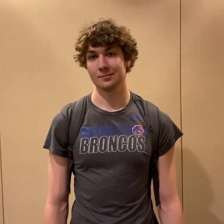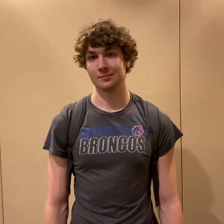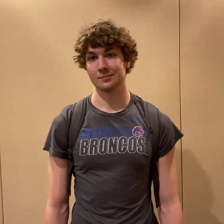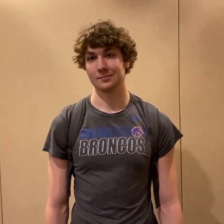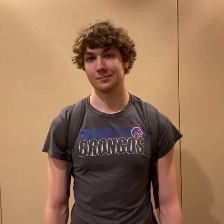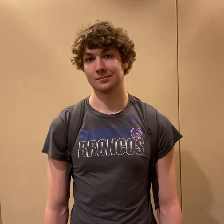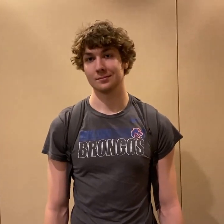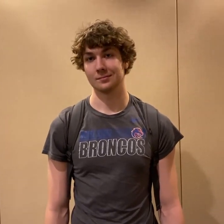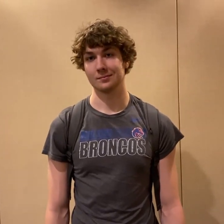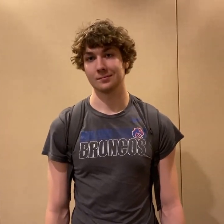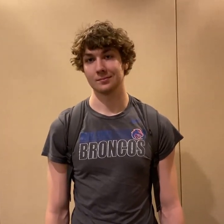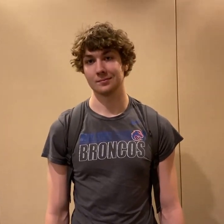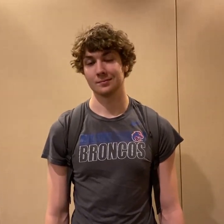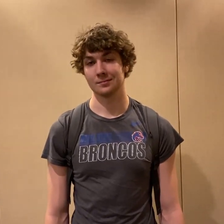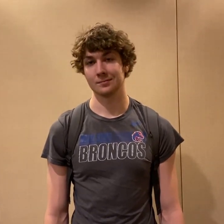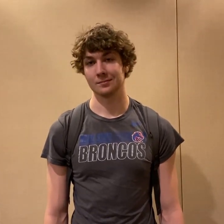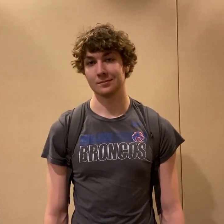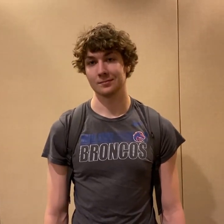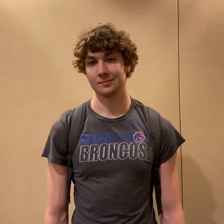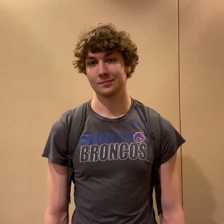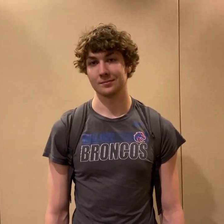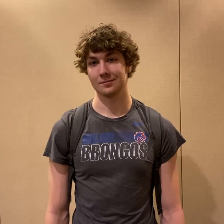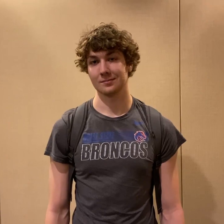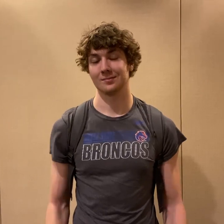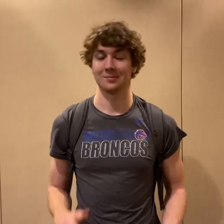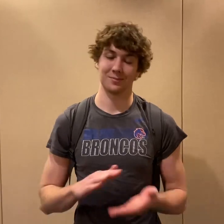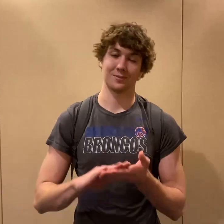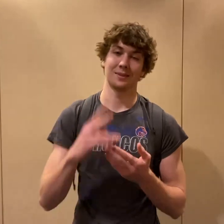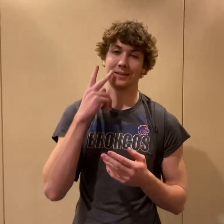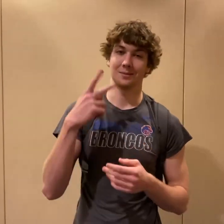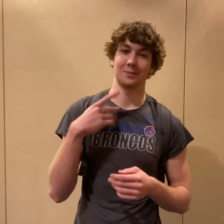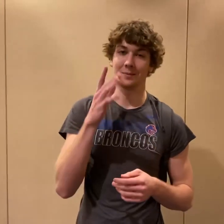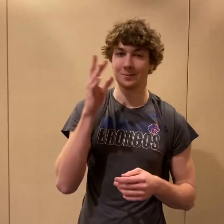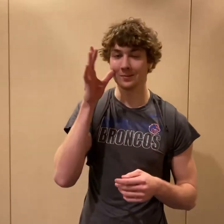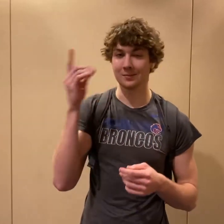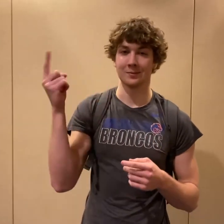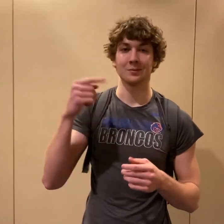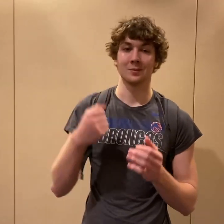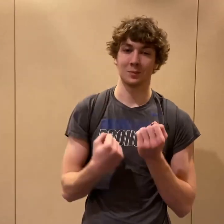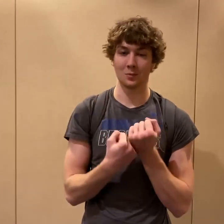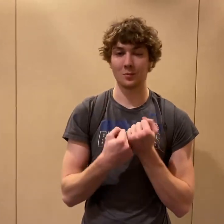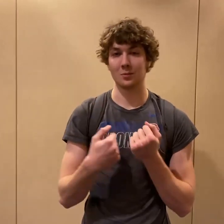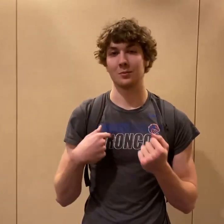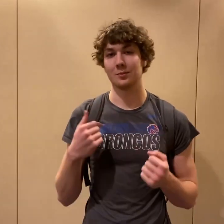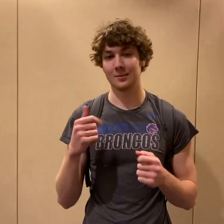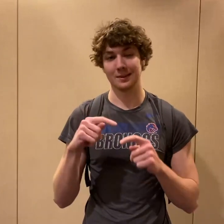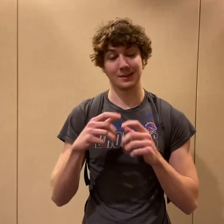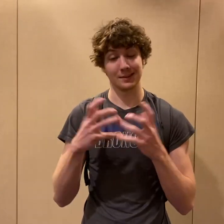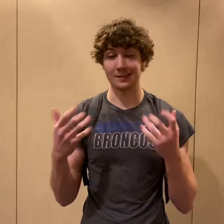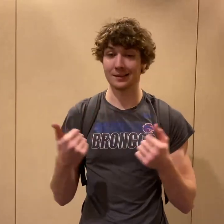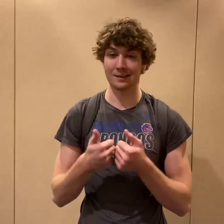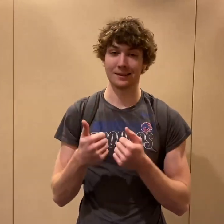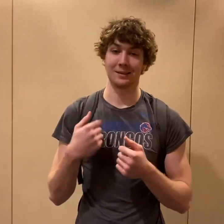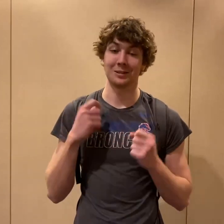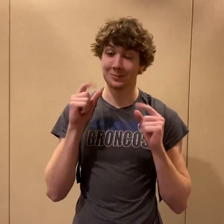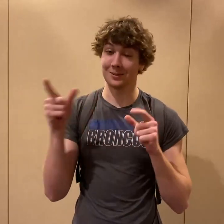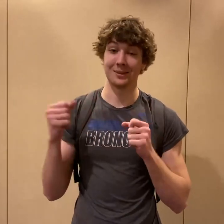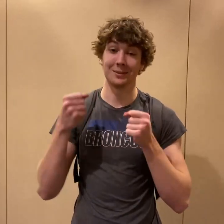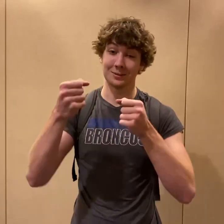and get a chance to see you play and then you get a chance to, you see them afterwards and stuff. It's been nice to see my mom and dad come support me and the rest of my family. I'm surprised they drove really